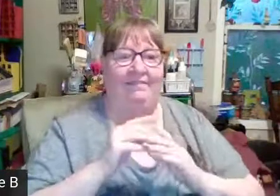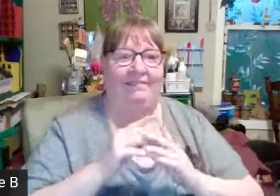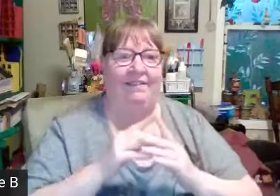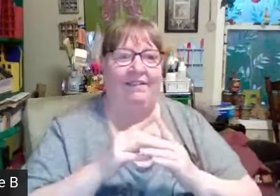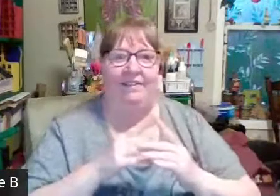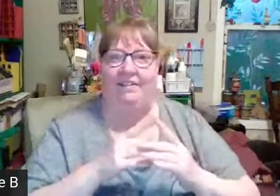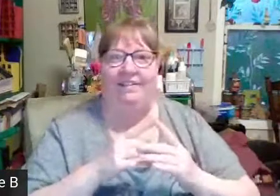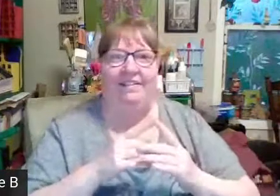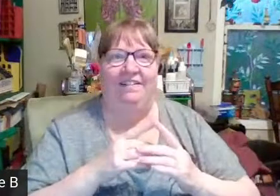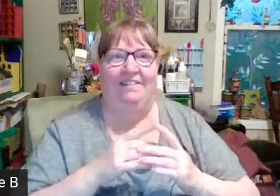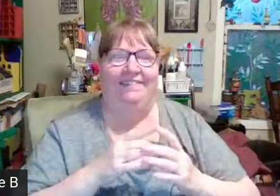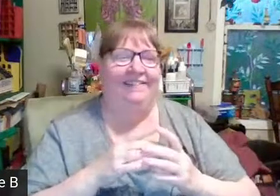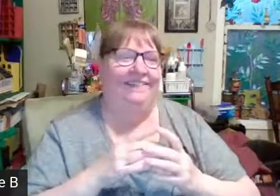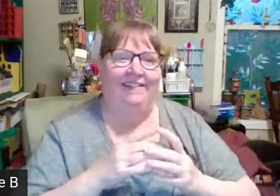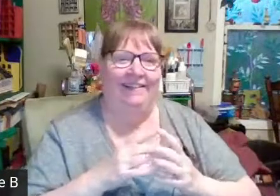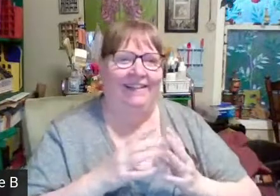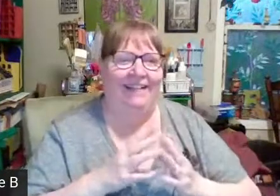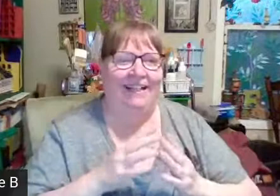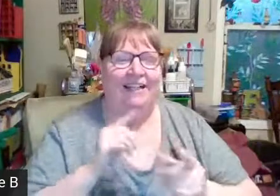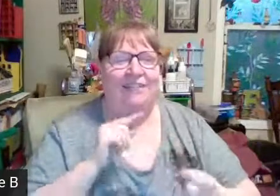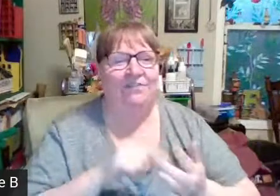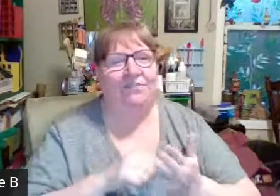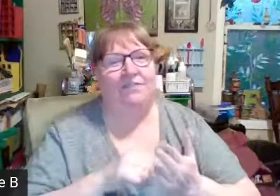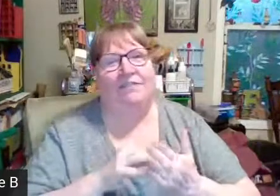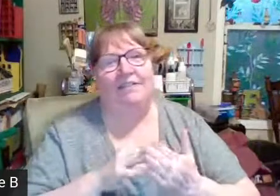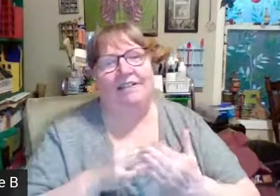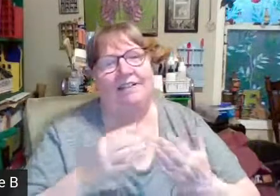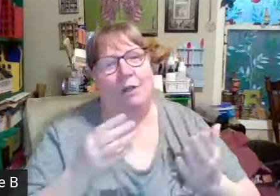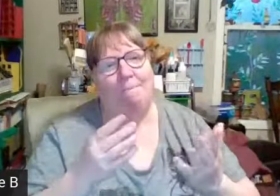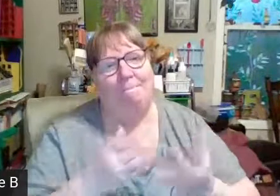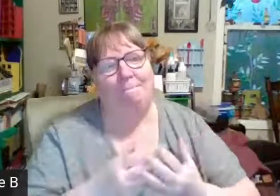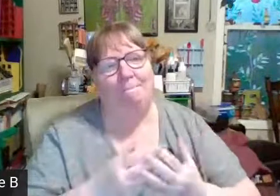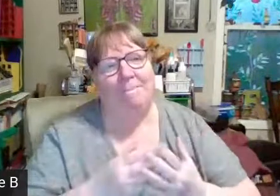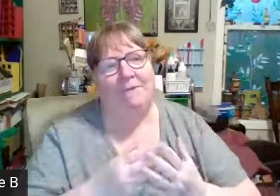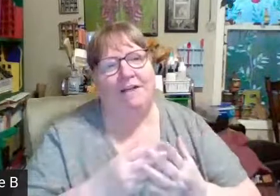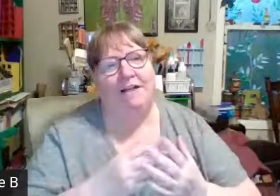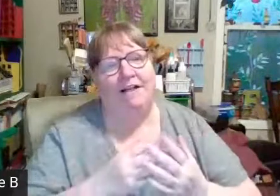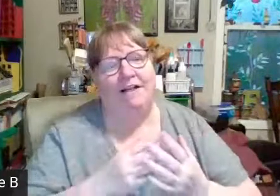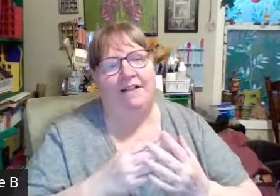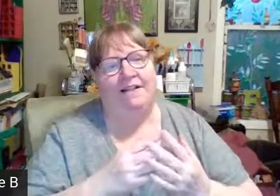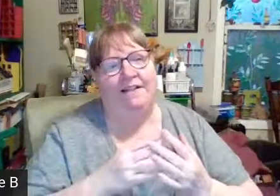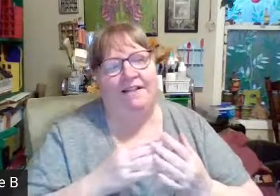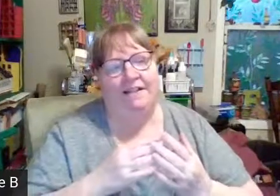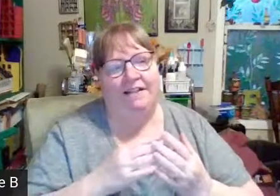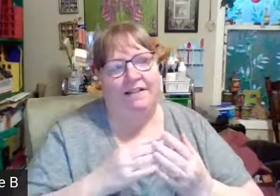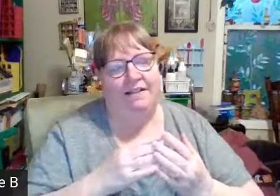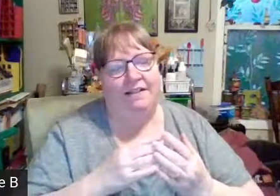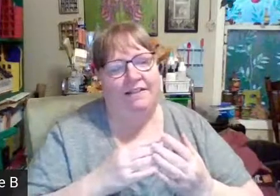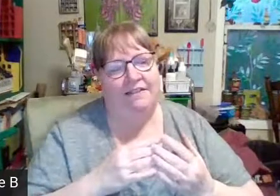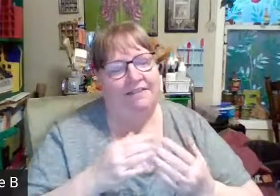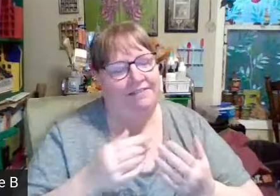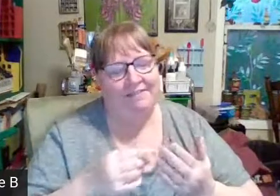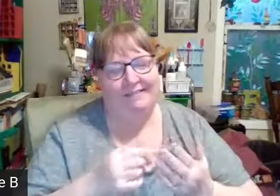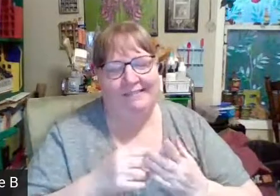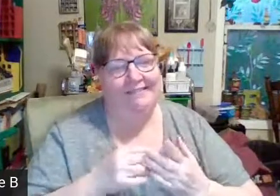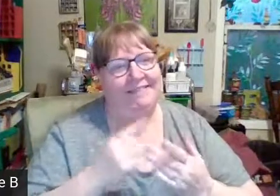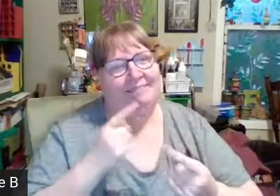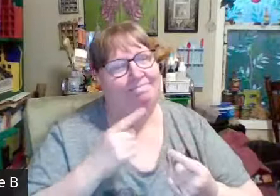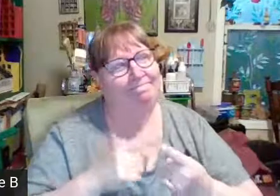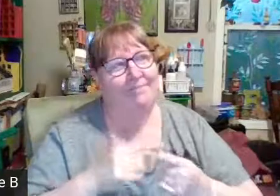go squirrel, I opened it, I remembered, I acknowledged, I may have even wrote it down on a post-it note. But whether